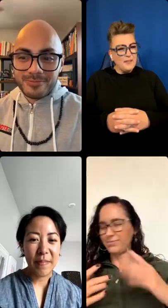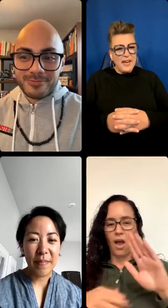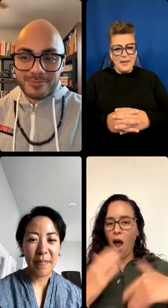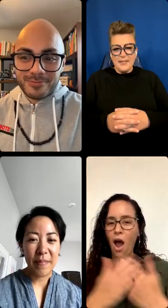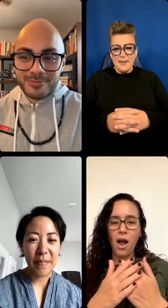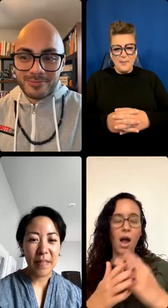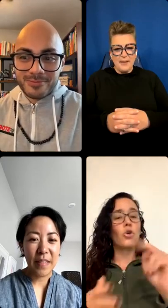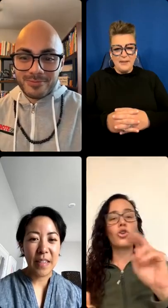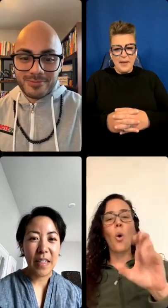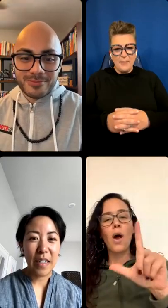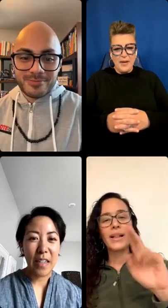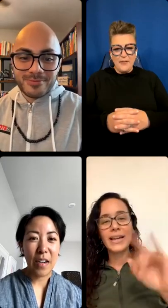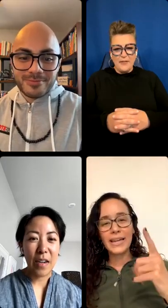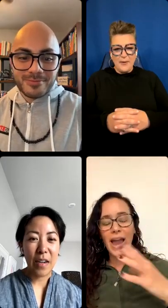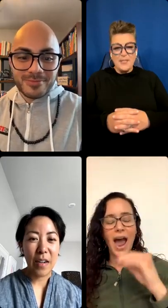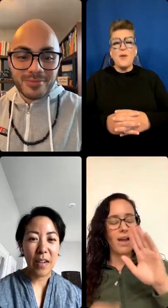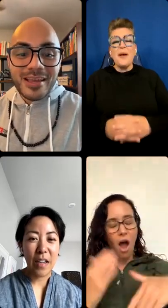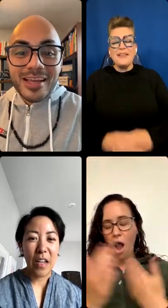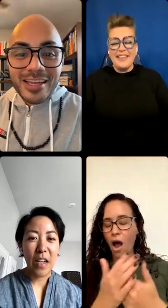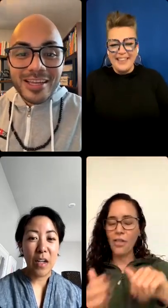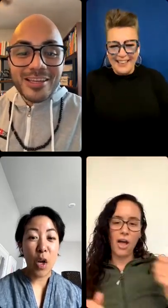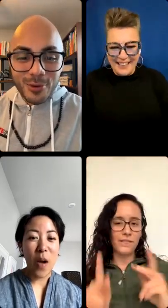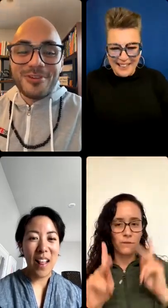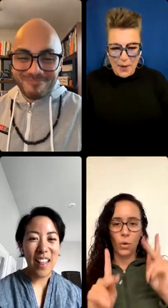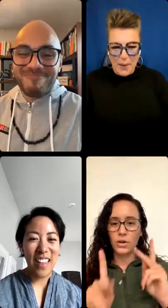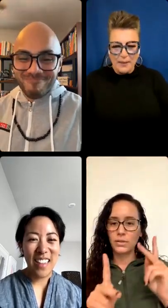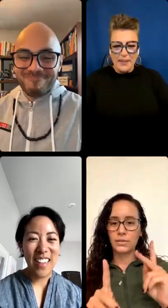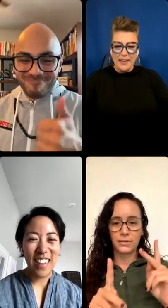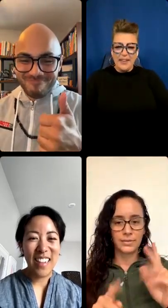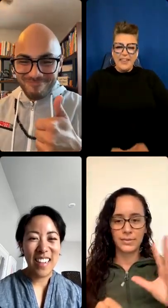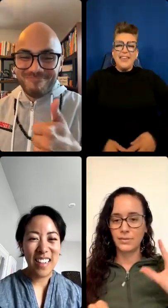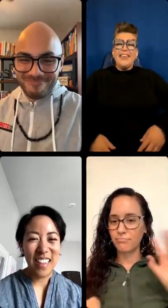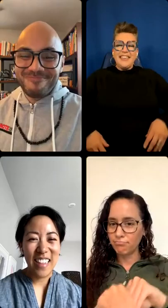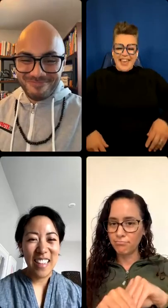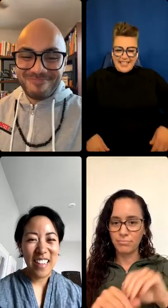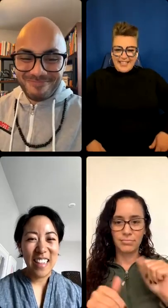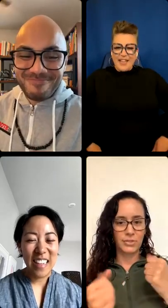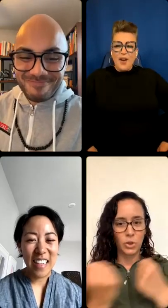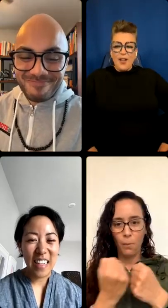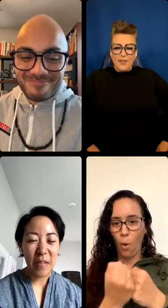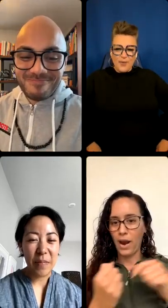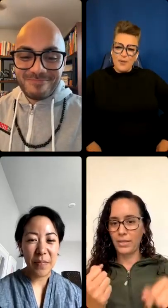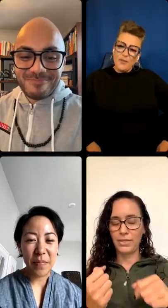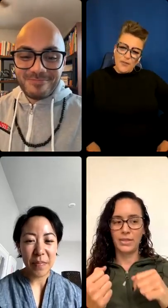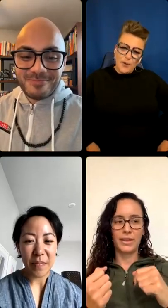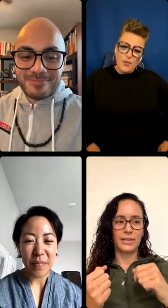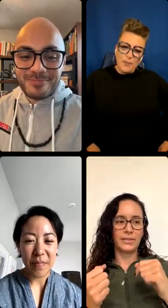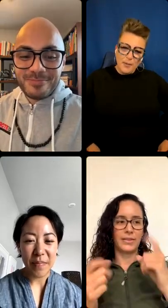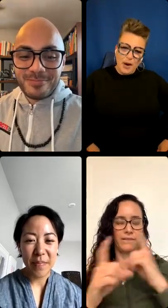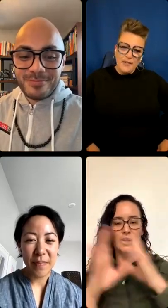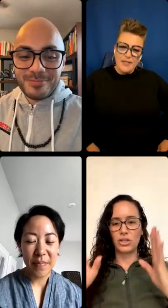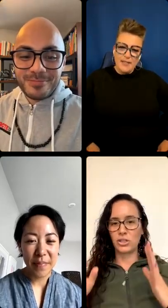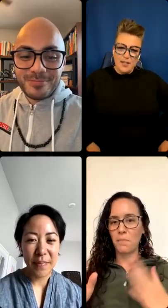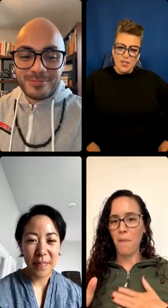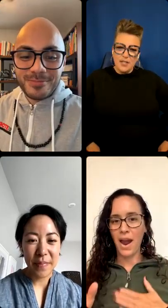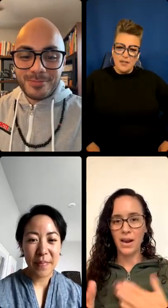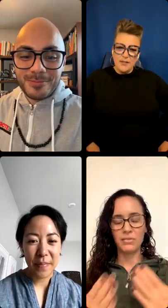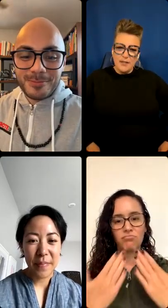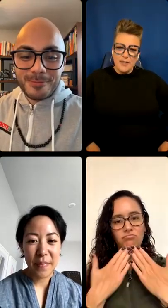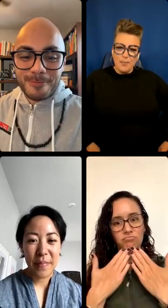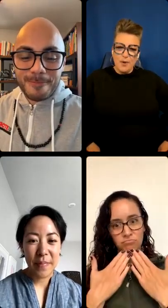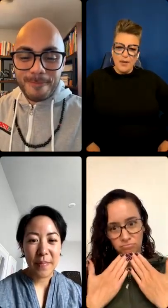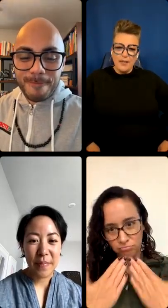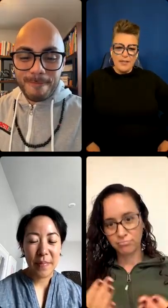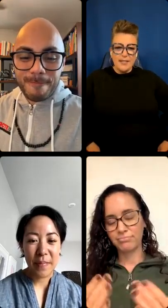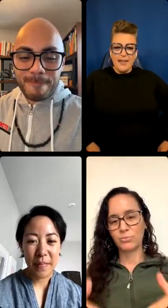and I'm forgetting someone. Help me out, folks. Noel King. Noel King. Yes, and all of those other folks who've been a part of this initiative